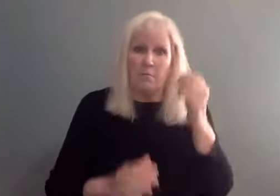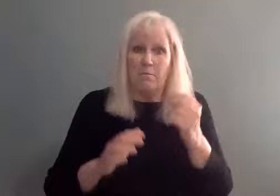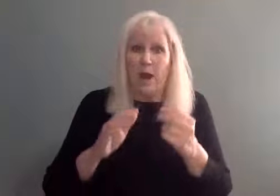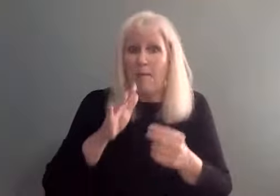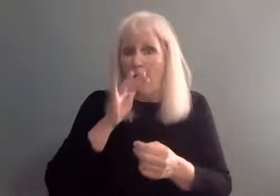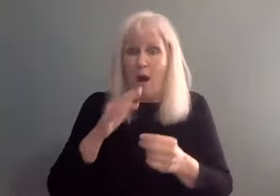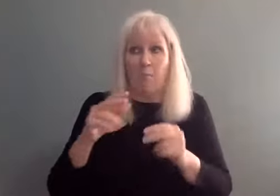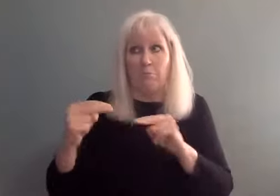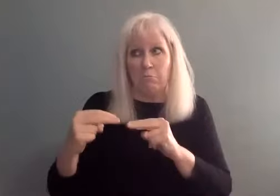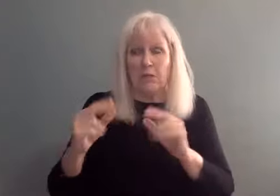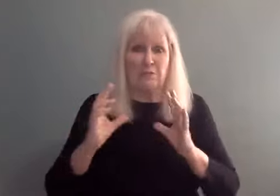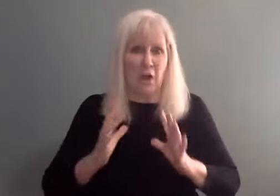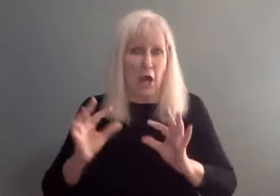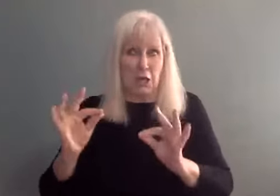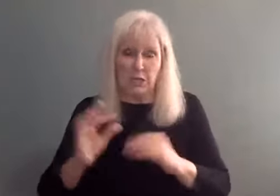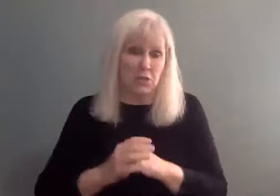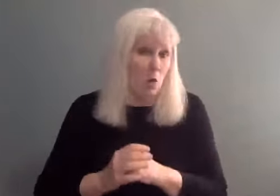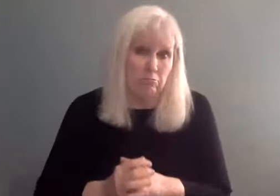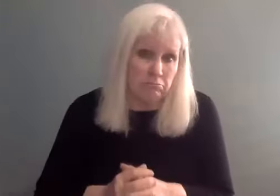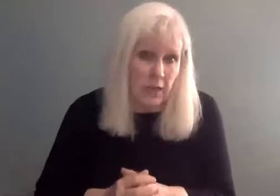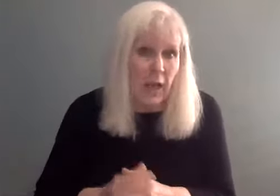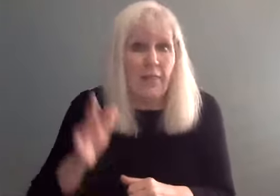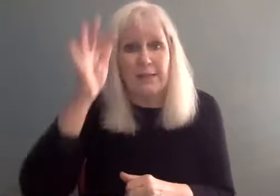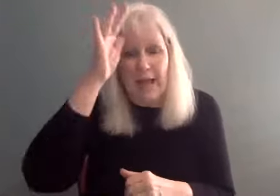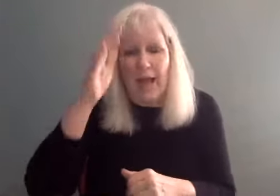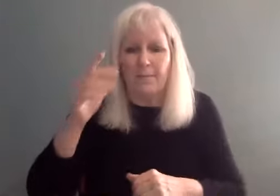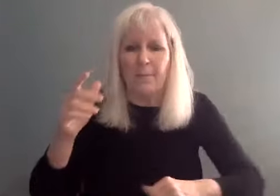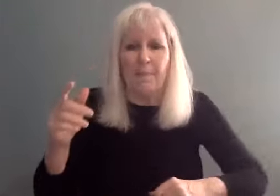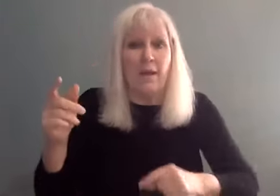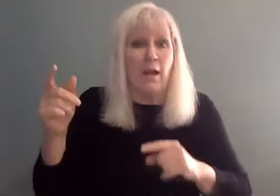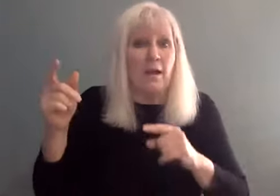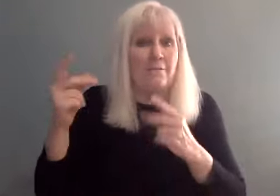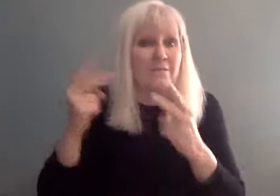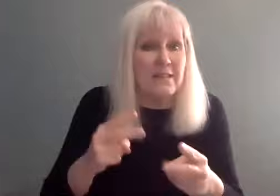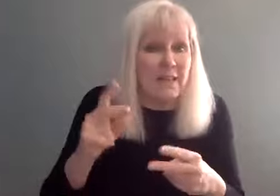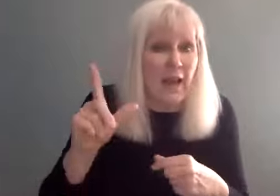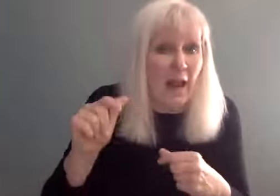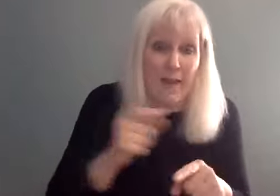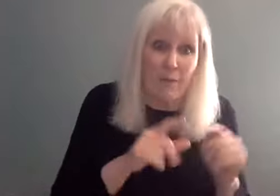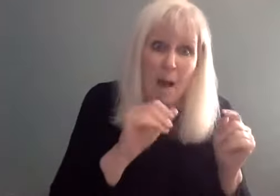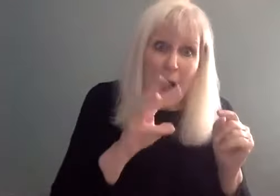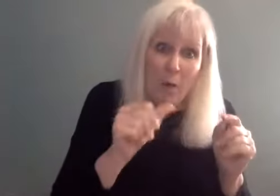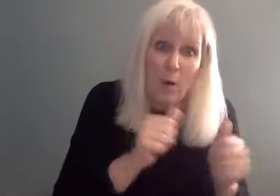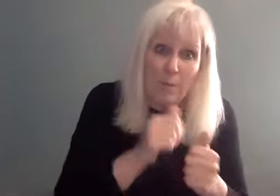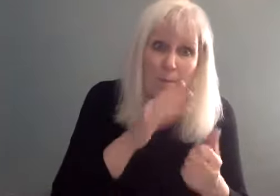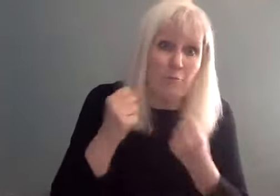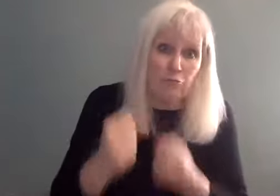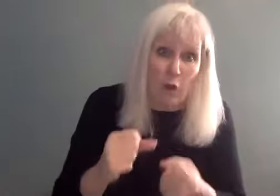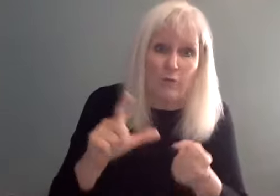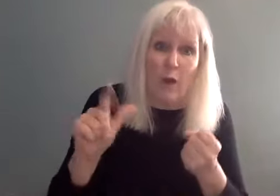And so, that's the way it was. And then dad came down to Los Angeles. He drove out from Iowa with my mother and my sisters came and